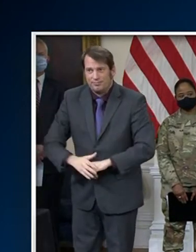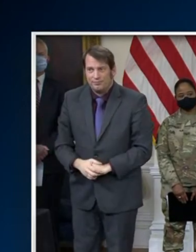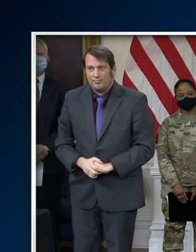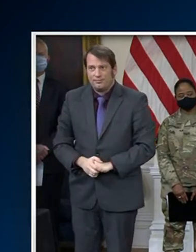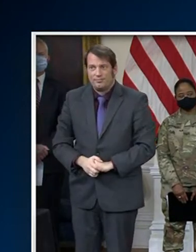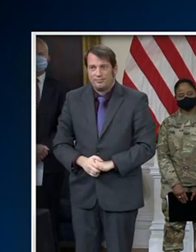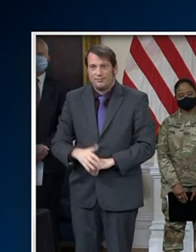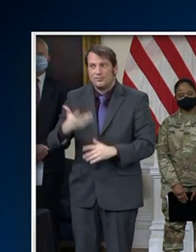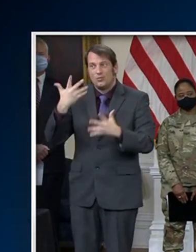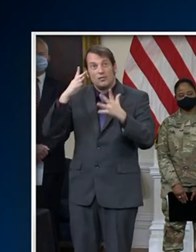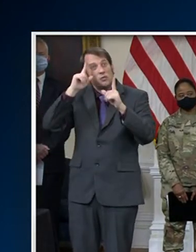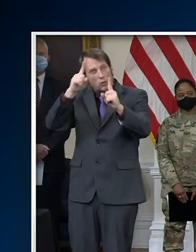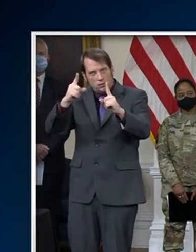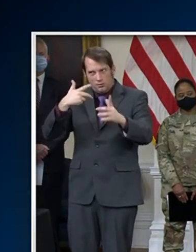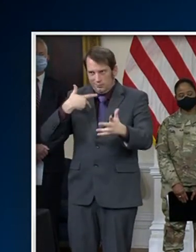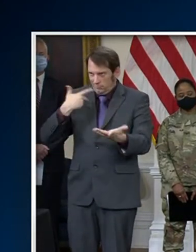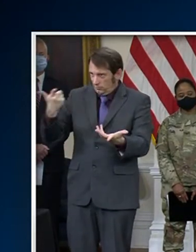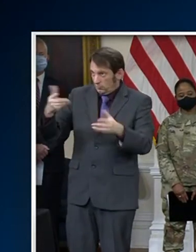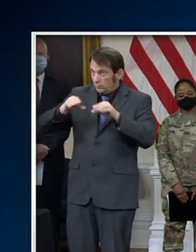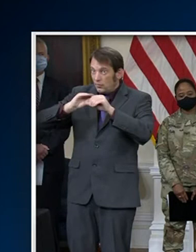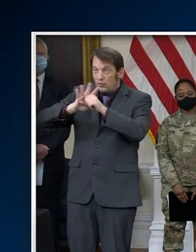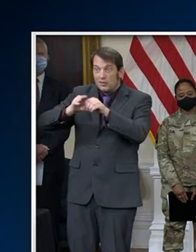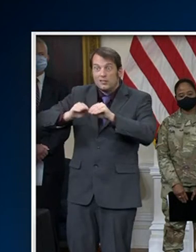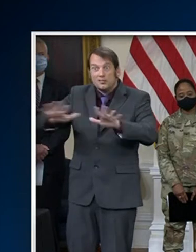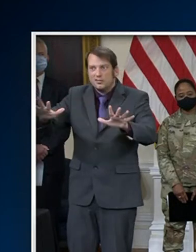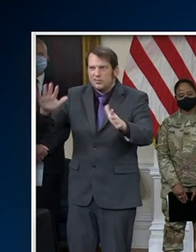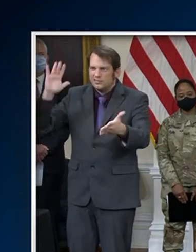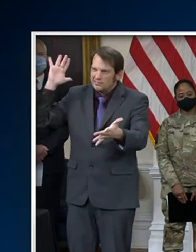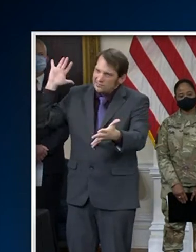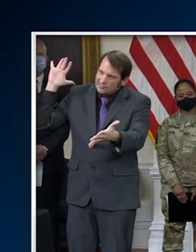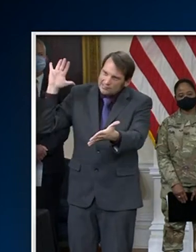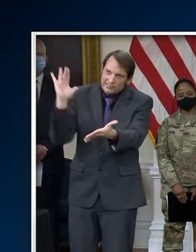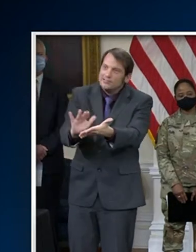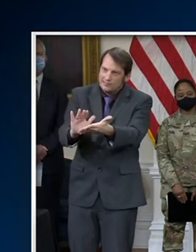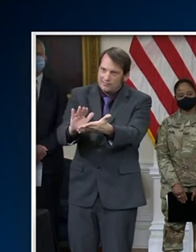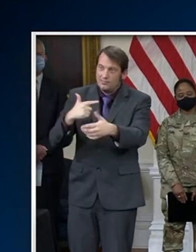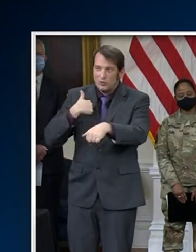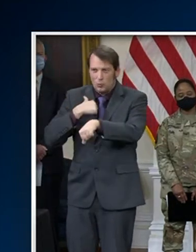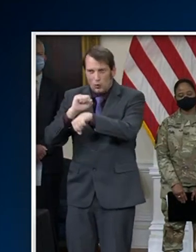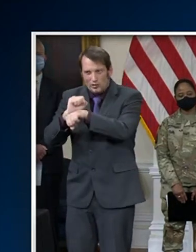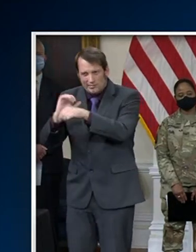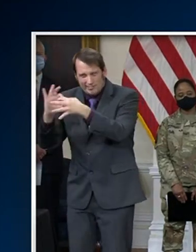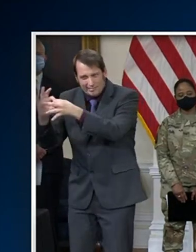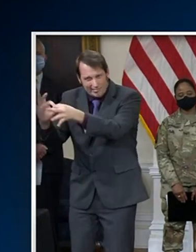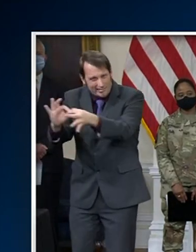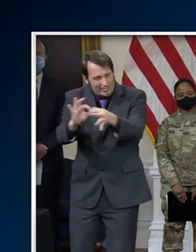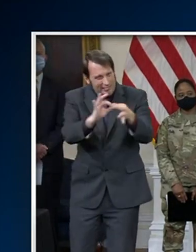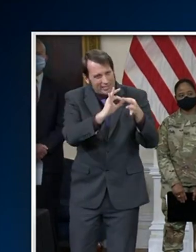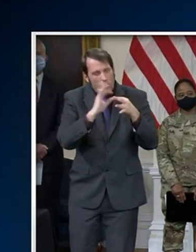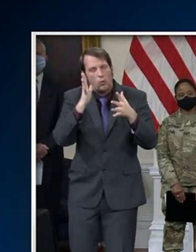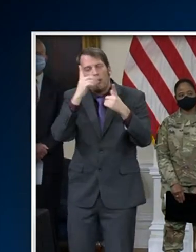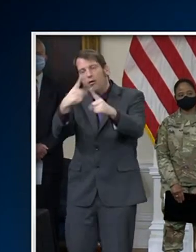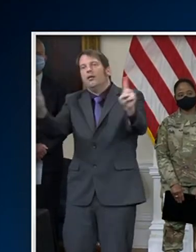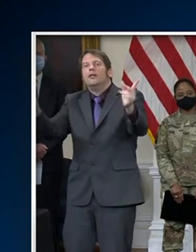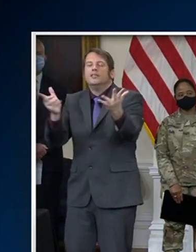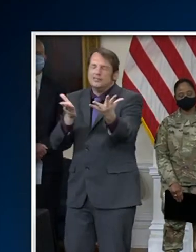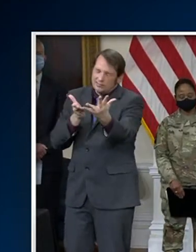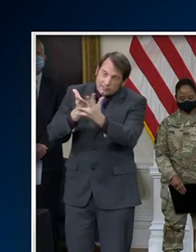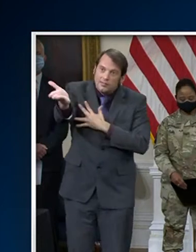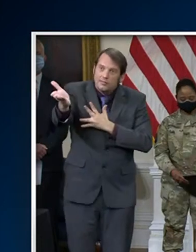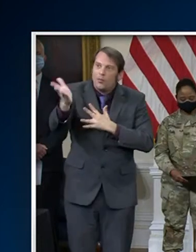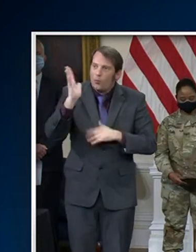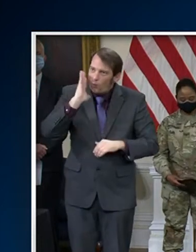end. We're all in this together, and we will get through this together. At this time,